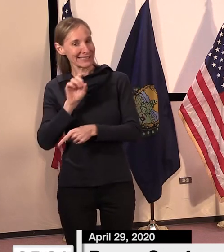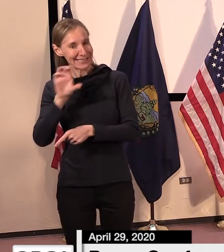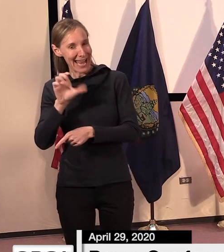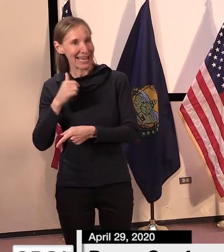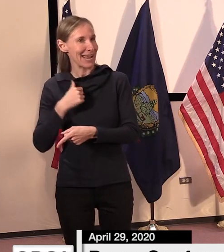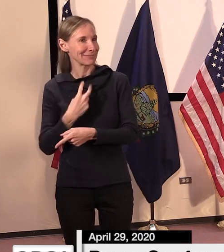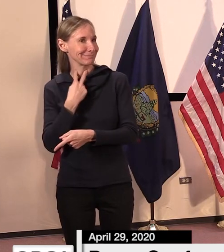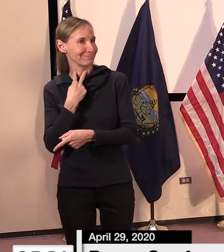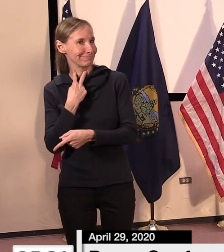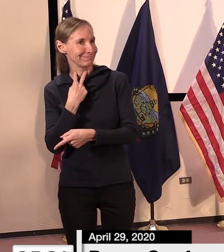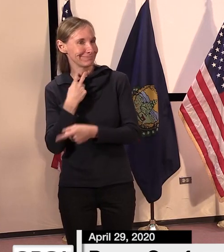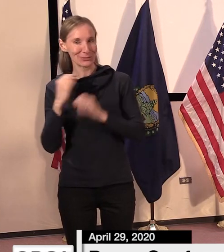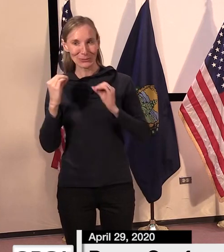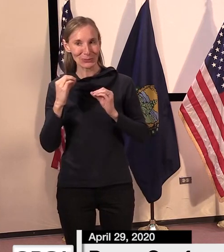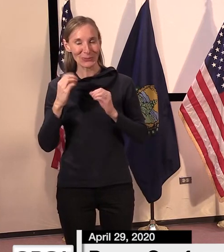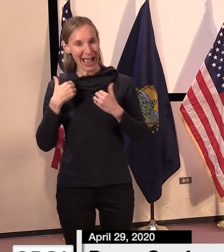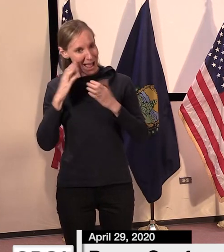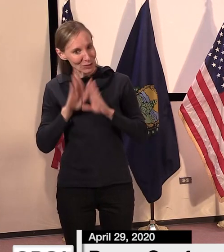that